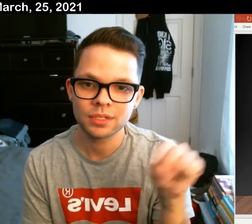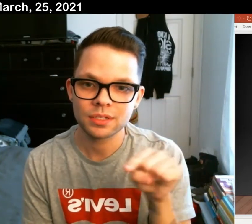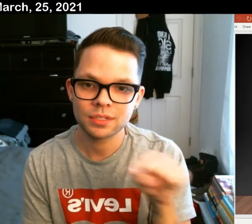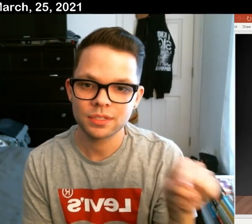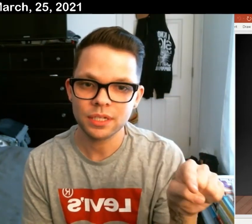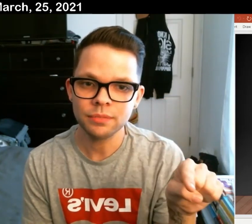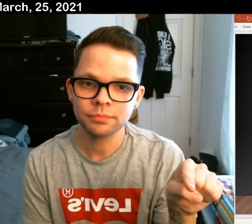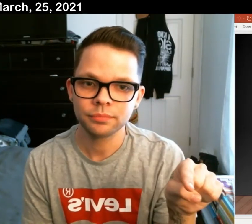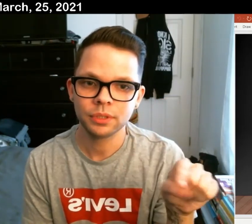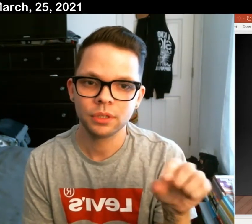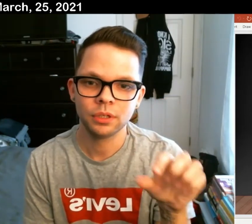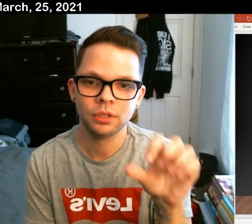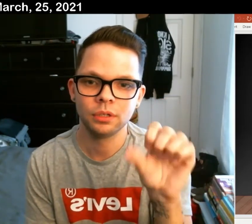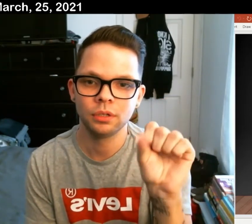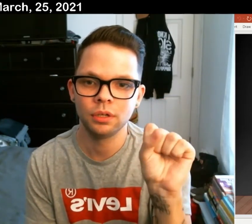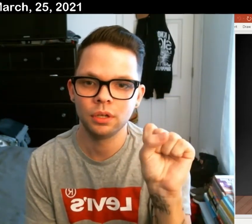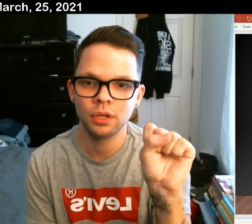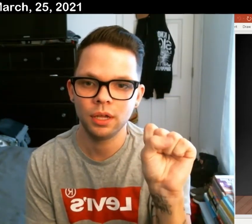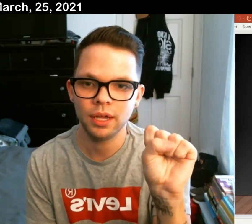Z,